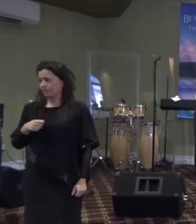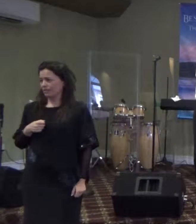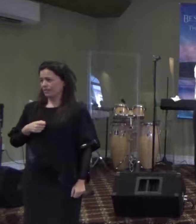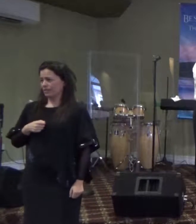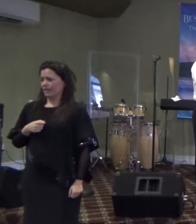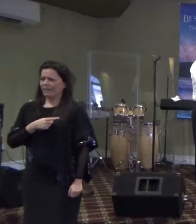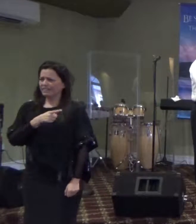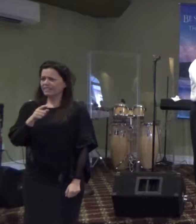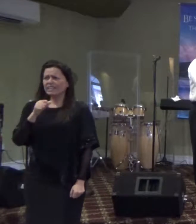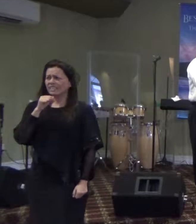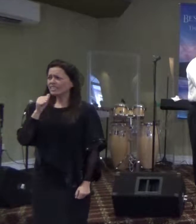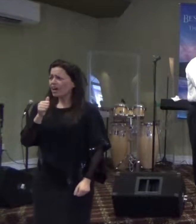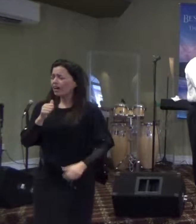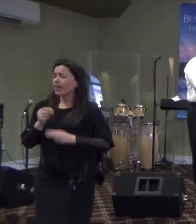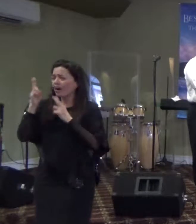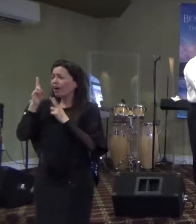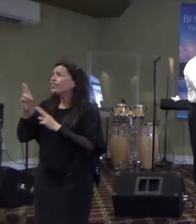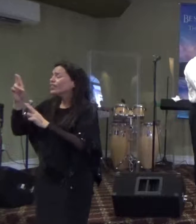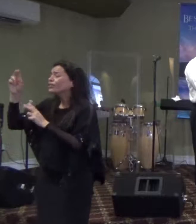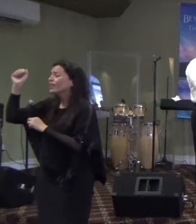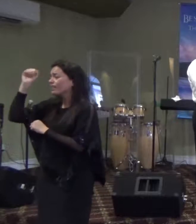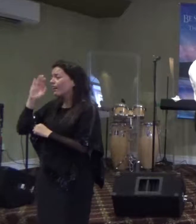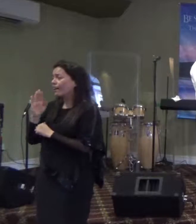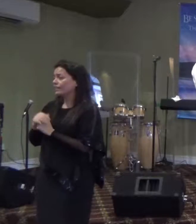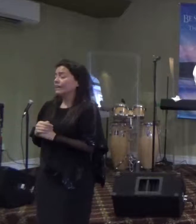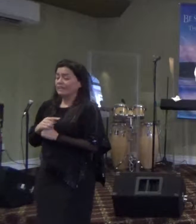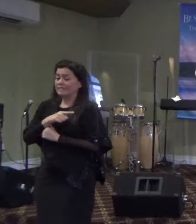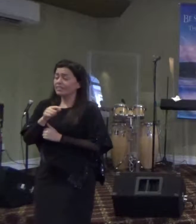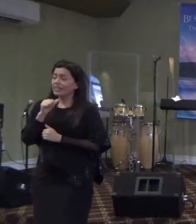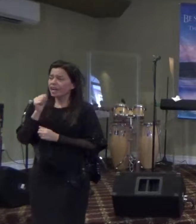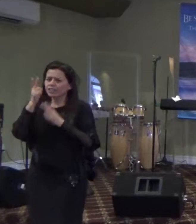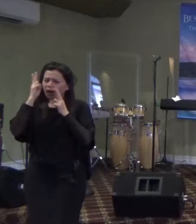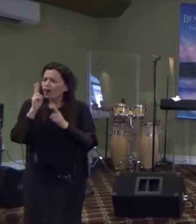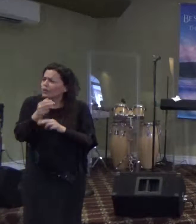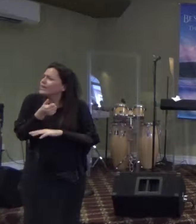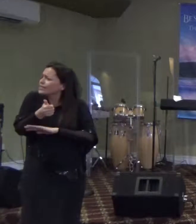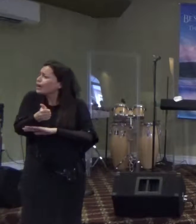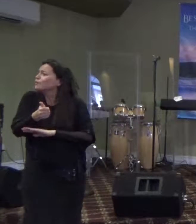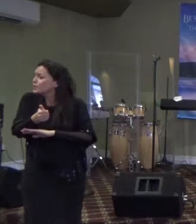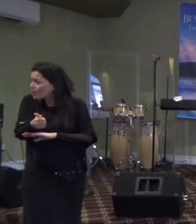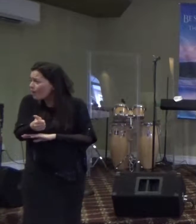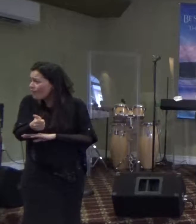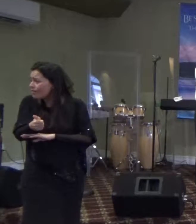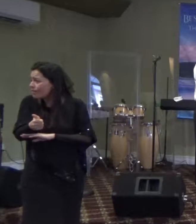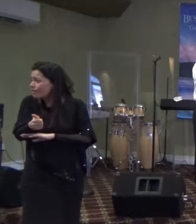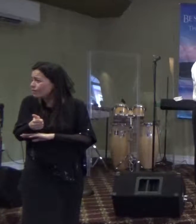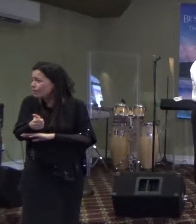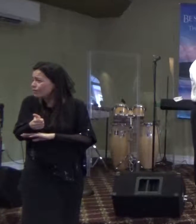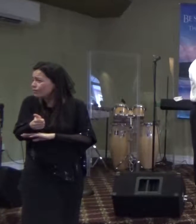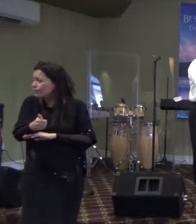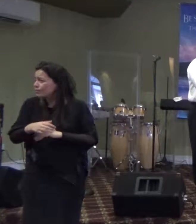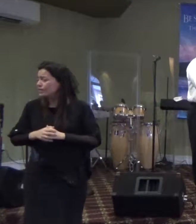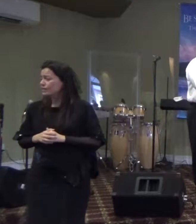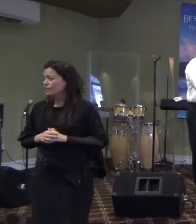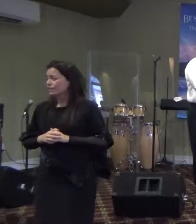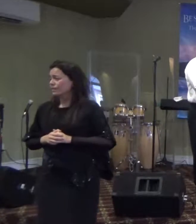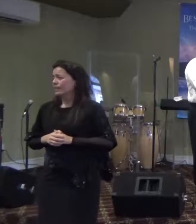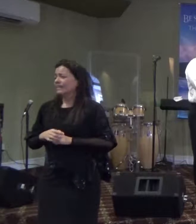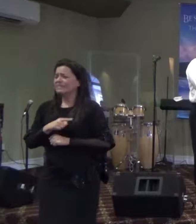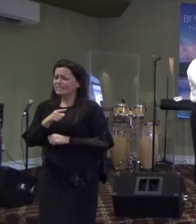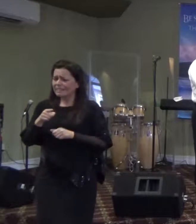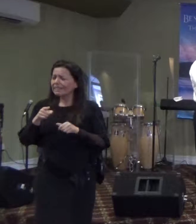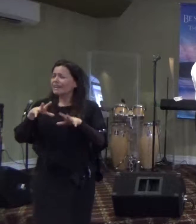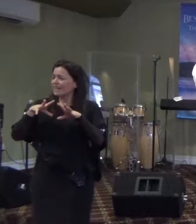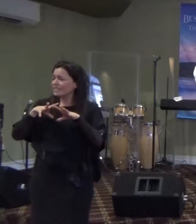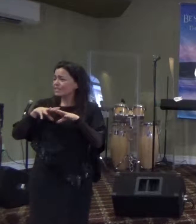deshonran entre sí sus propios So cuerpos, they dishonored their own bodies, ya que cambiaron la verdad de Dios por la mentira, because